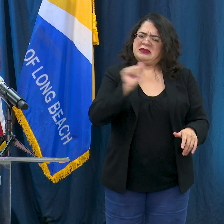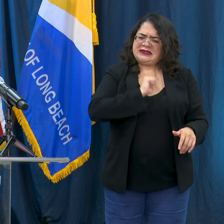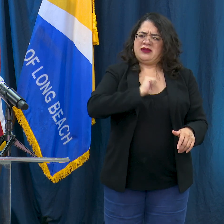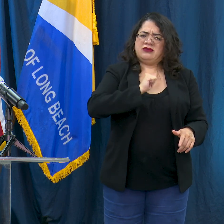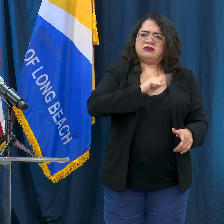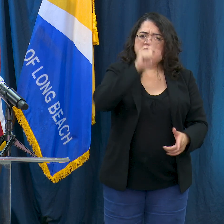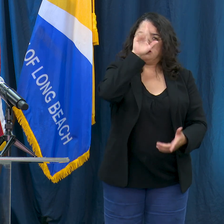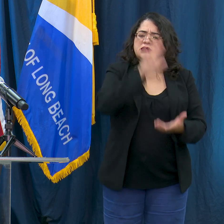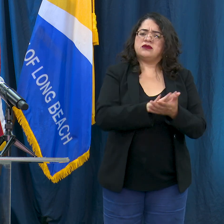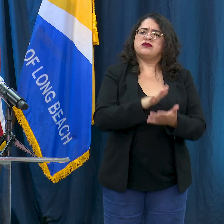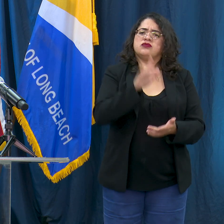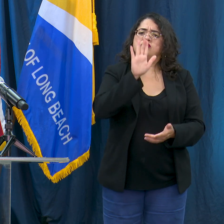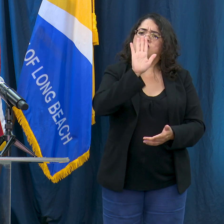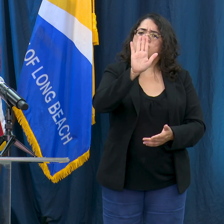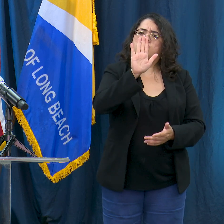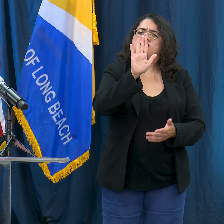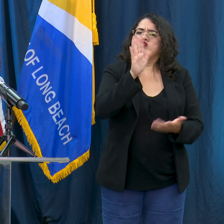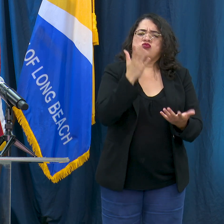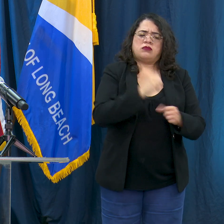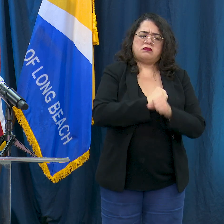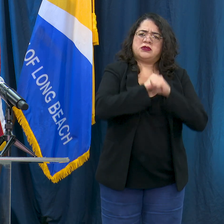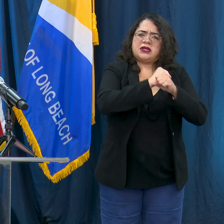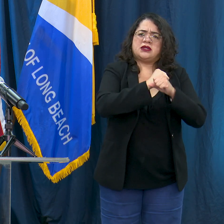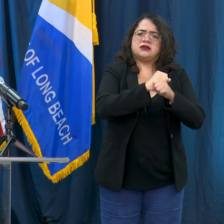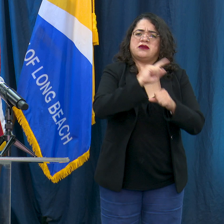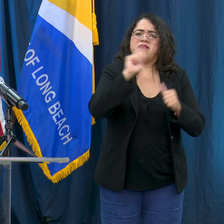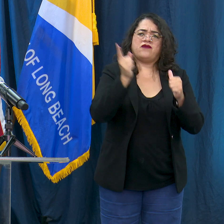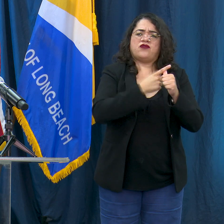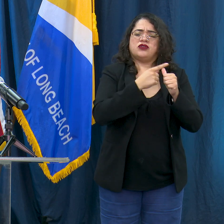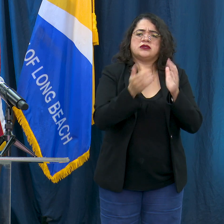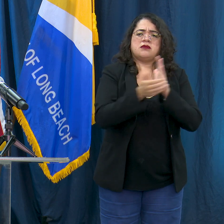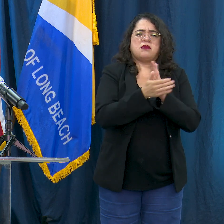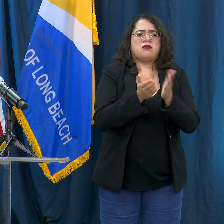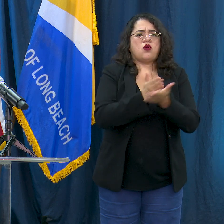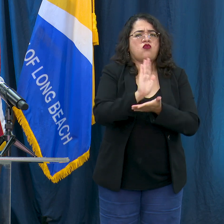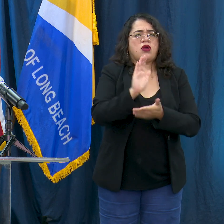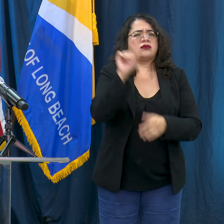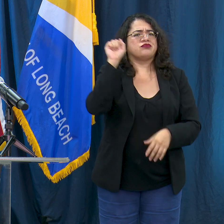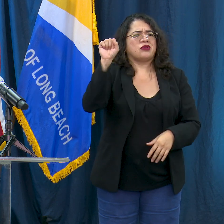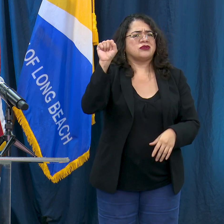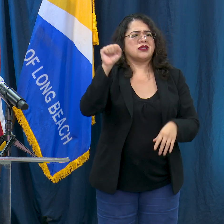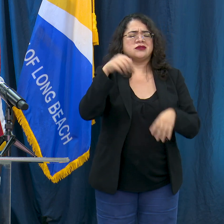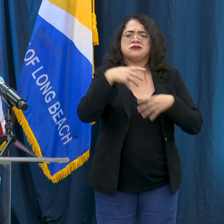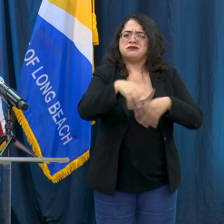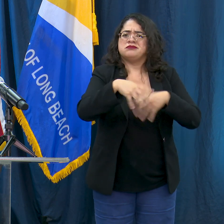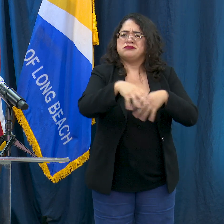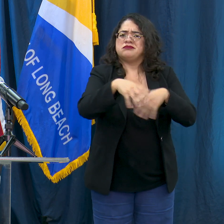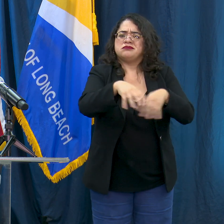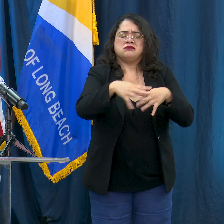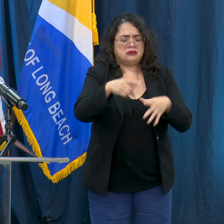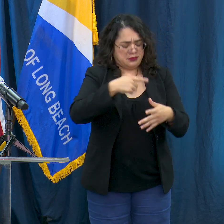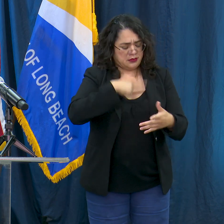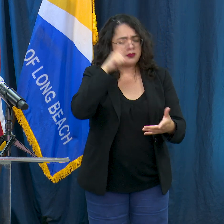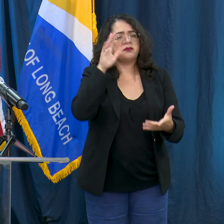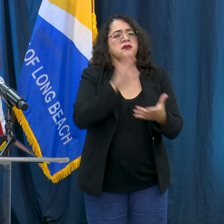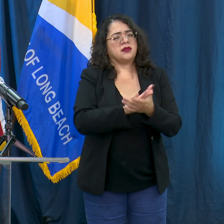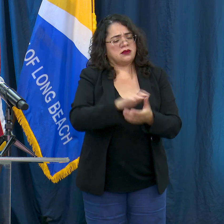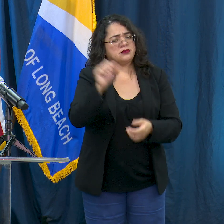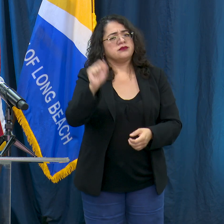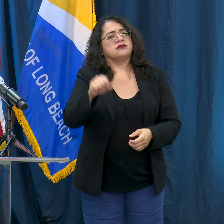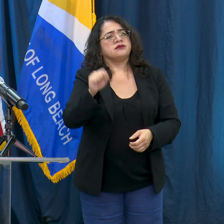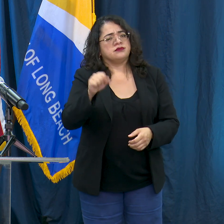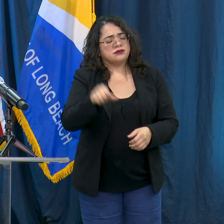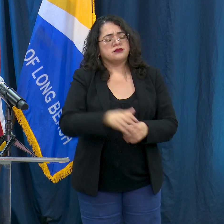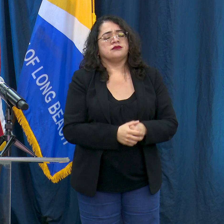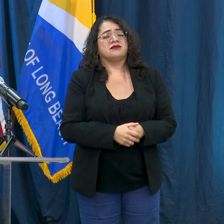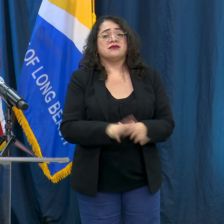protection at the First Amendment right to protest. So I support people's protests. However, I want to get clear